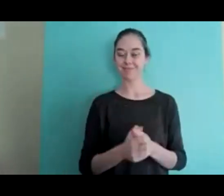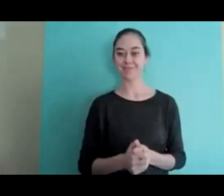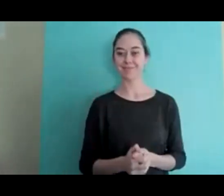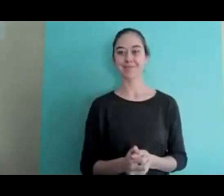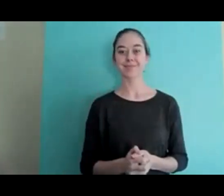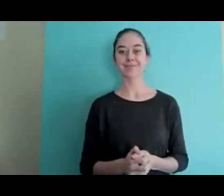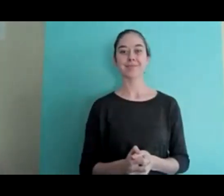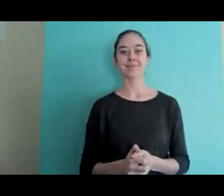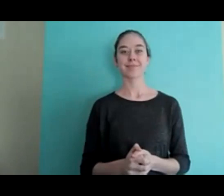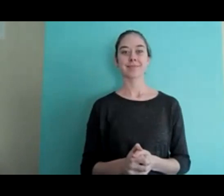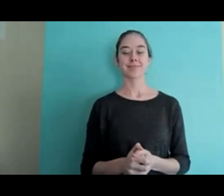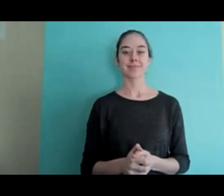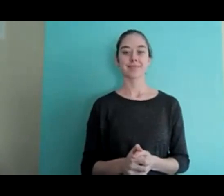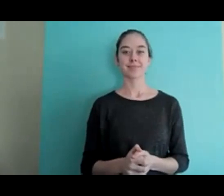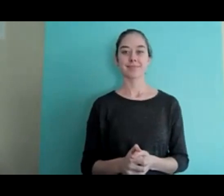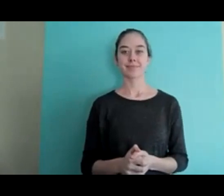So